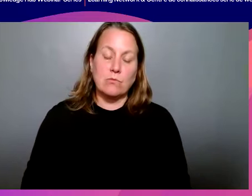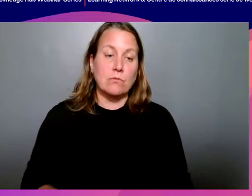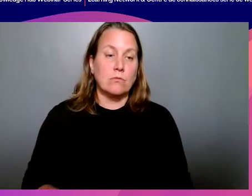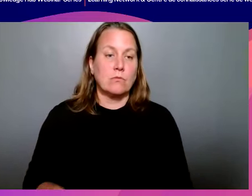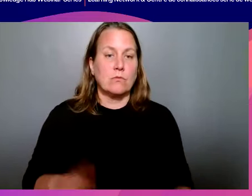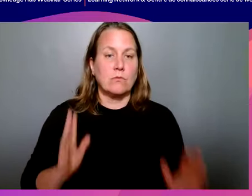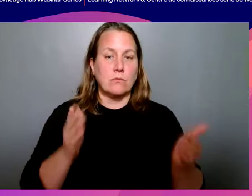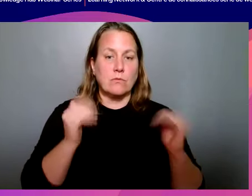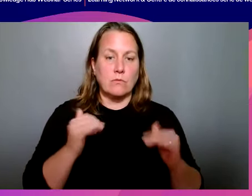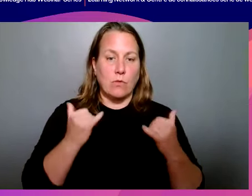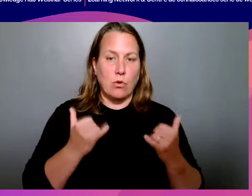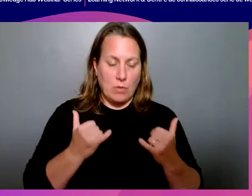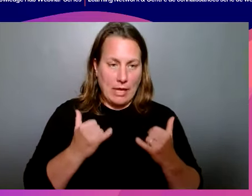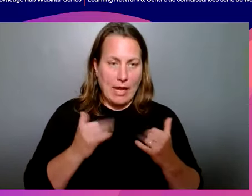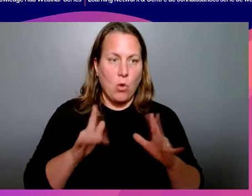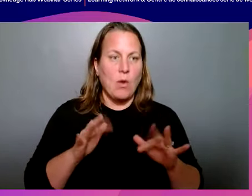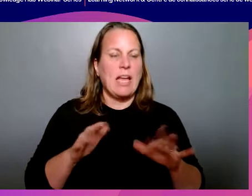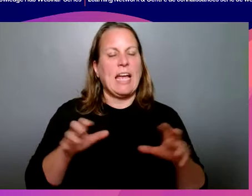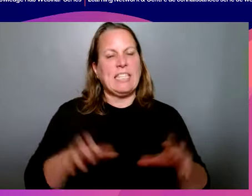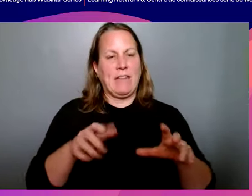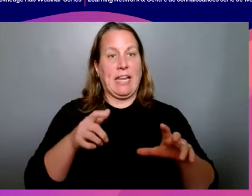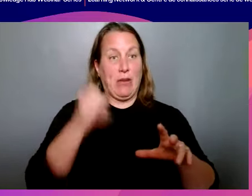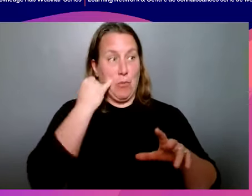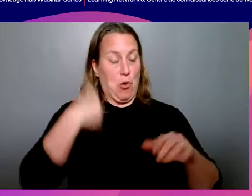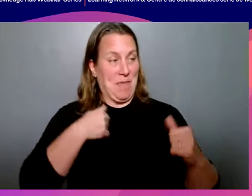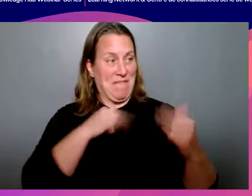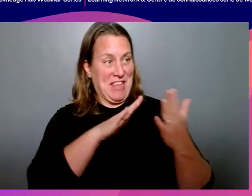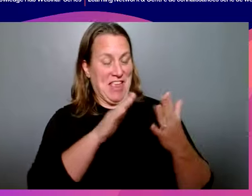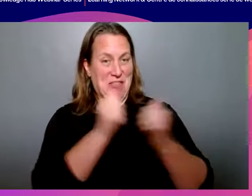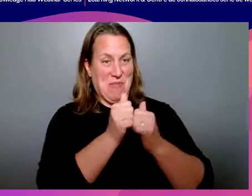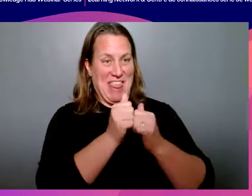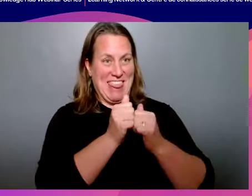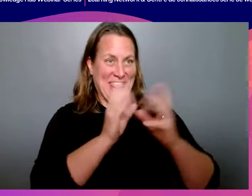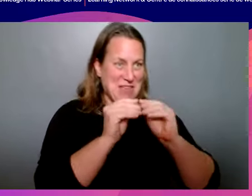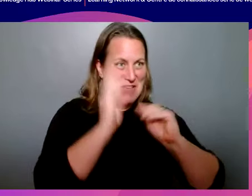Um, so an activity when I'm in person that I often do is